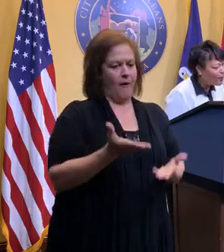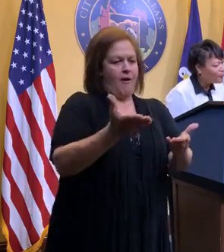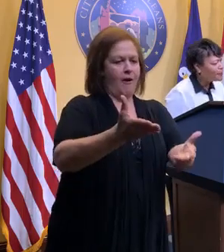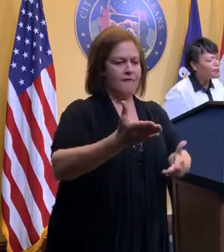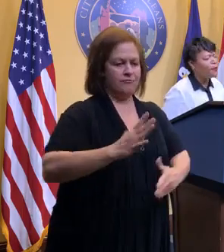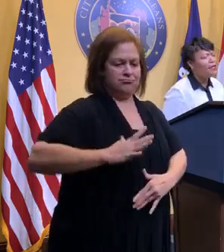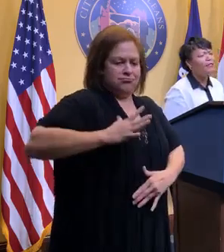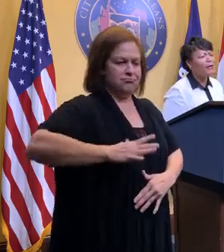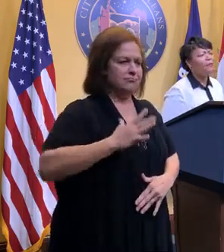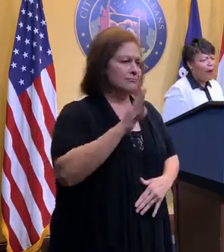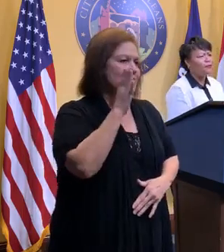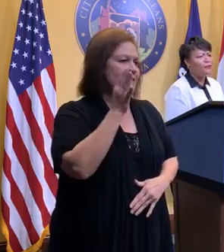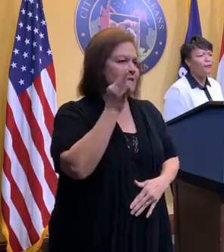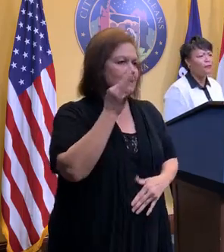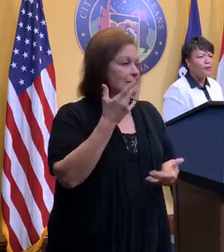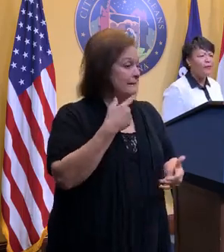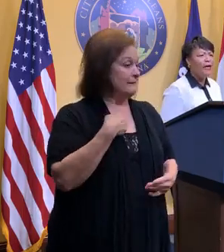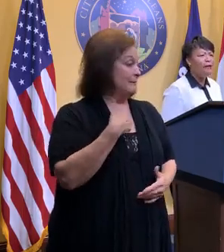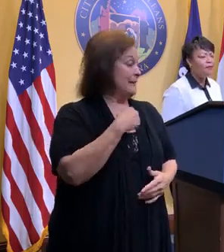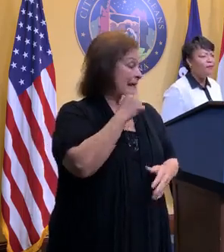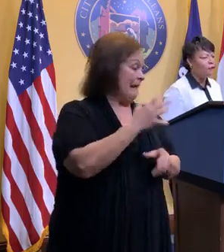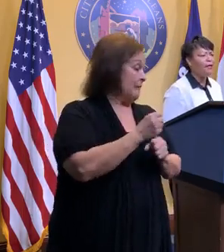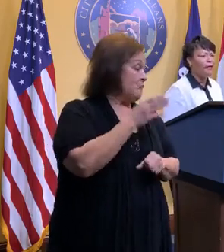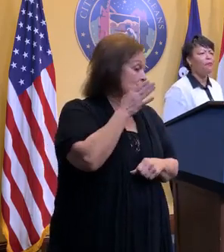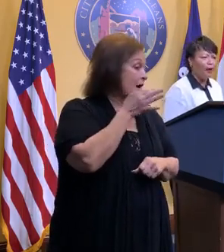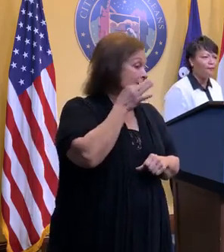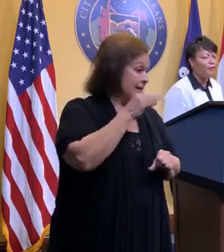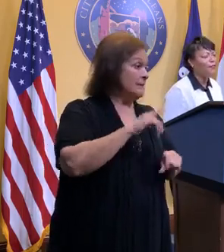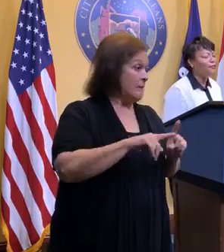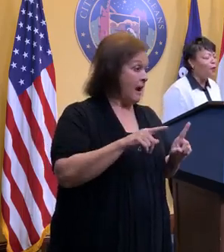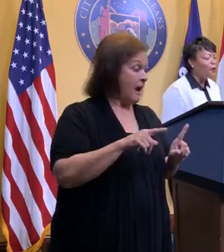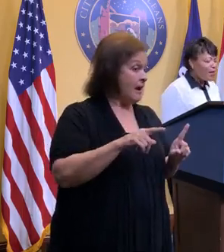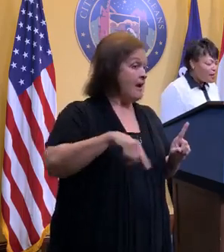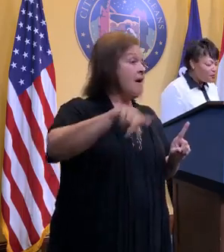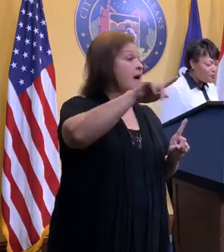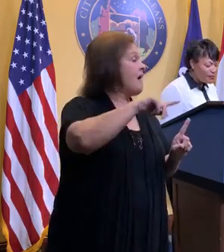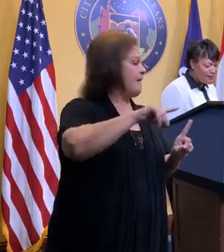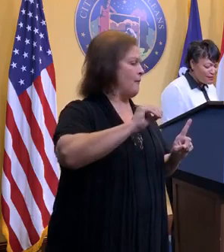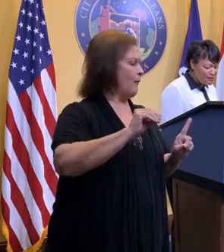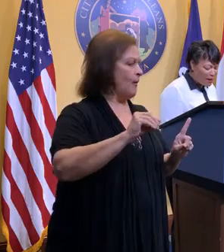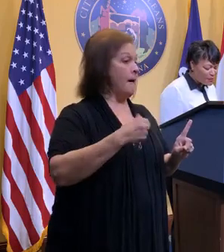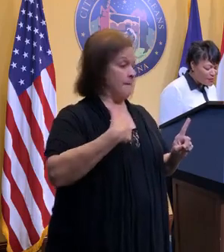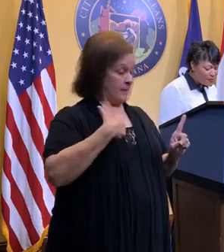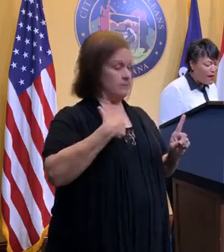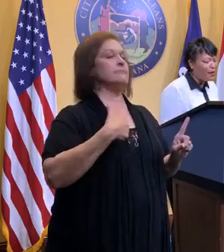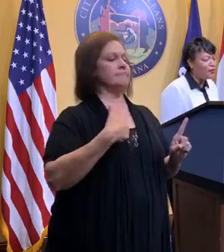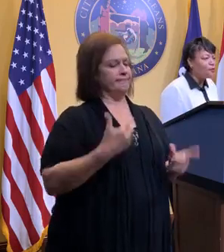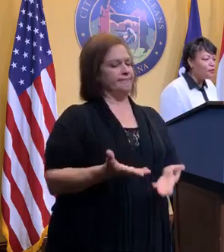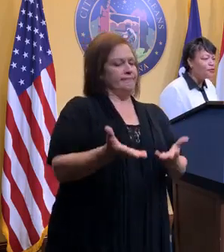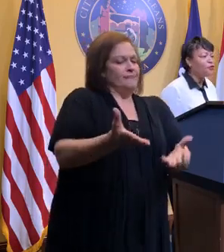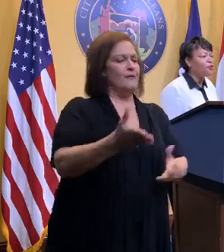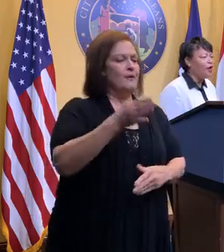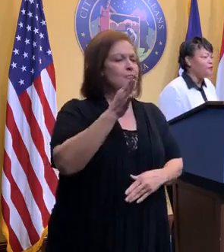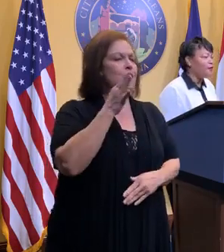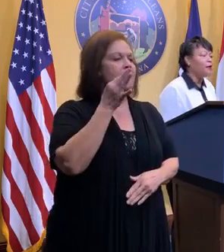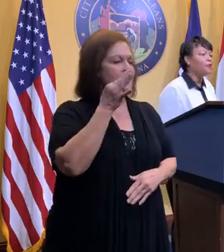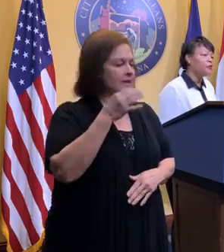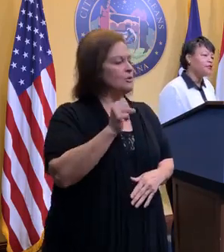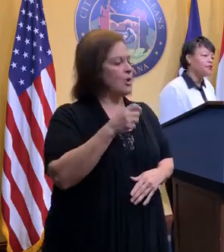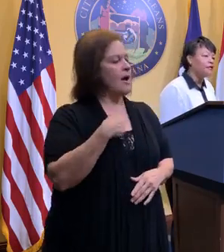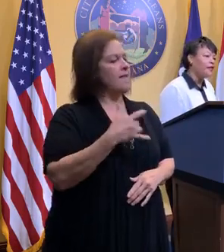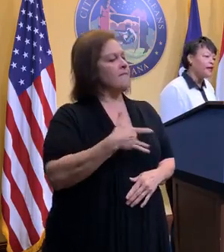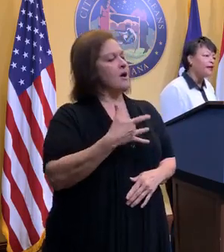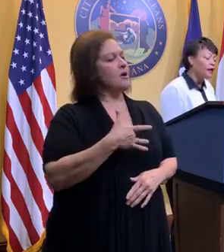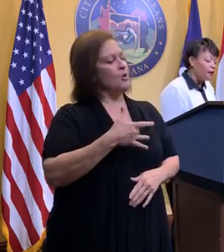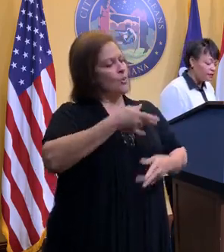breakfast. So we didn't get breakfast, but with me, we get breakfast. And so it really is just an honor and a privilege to have been